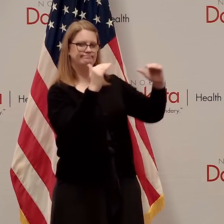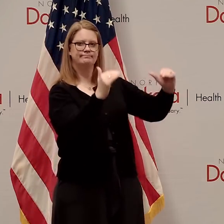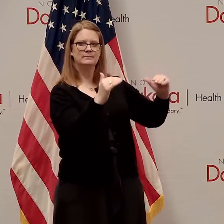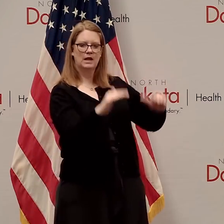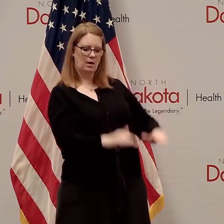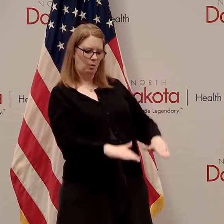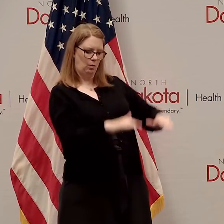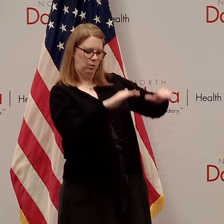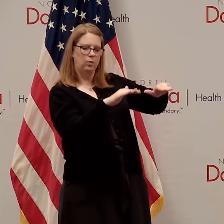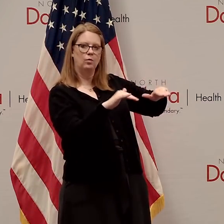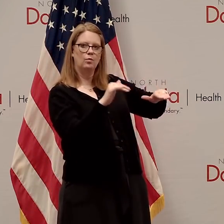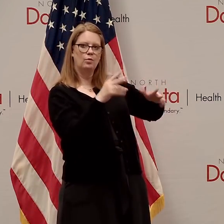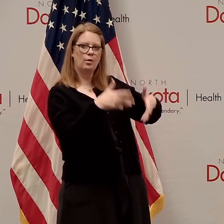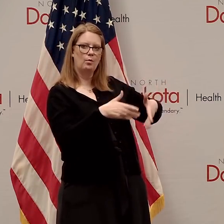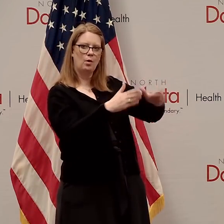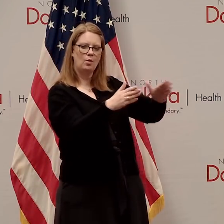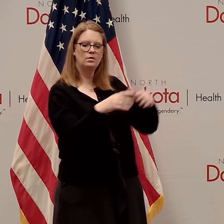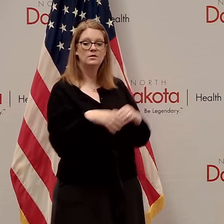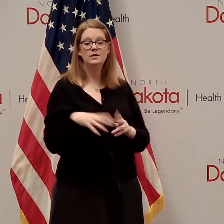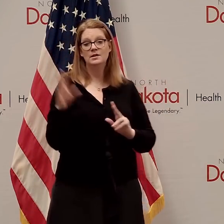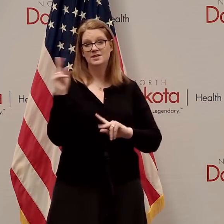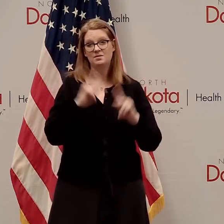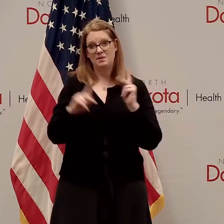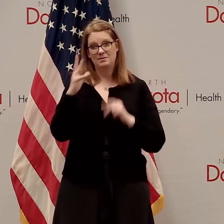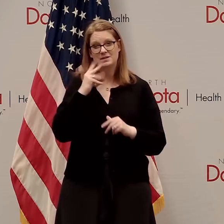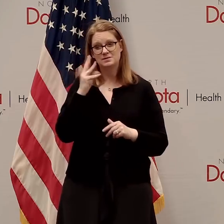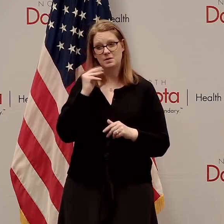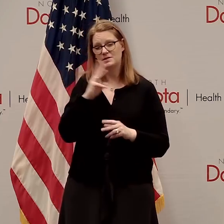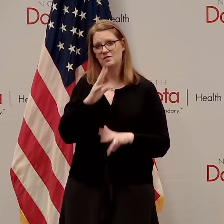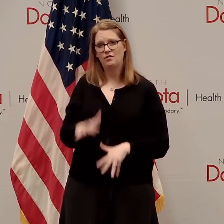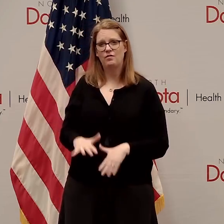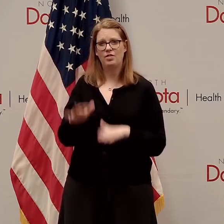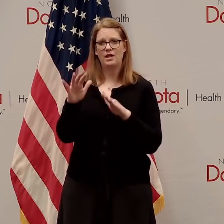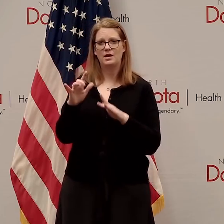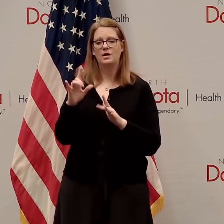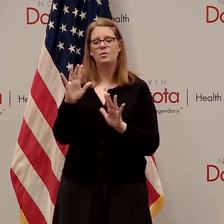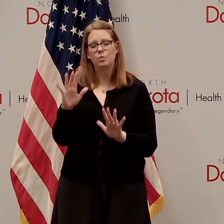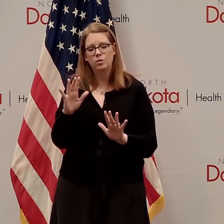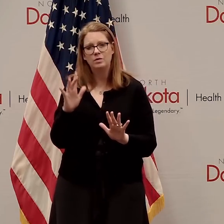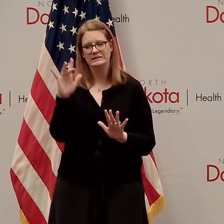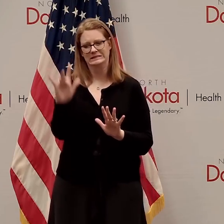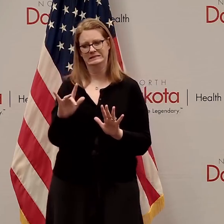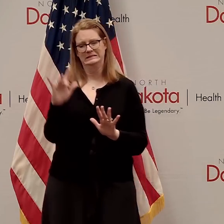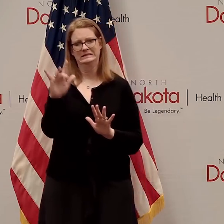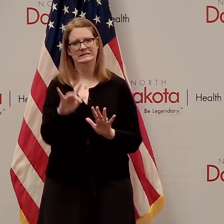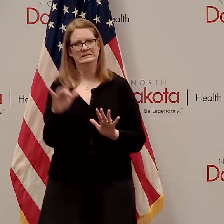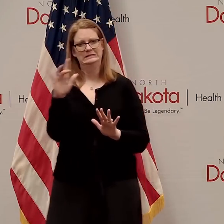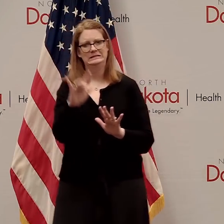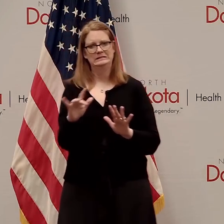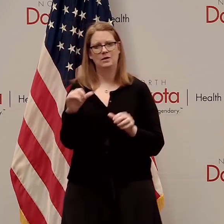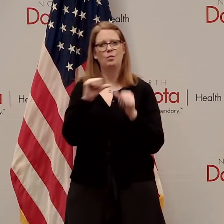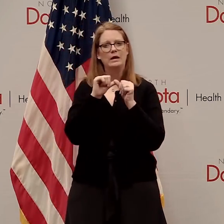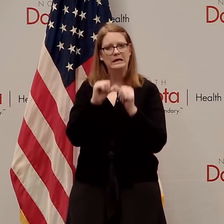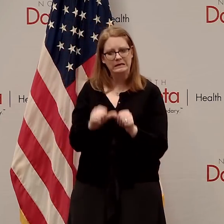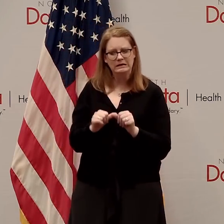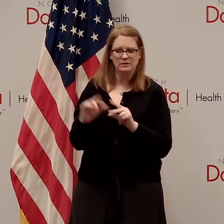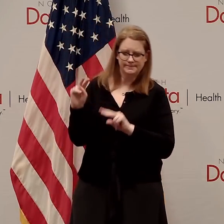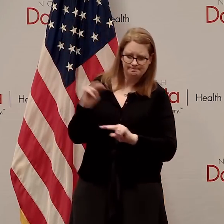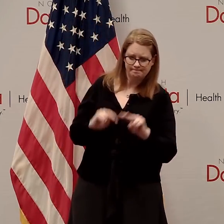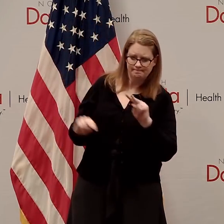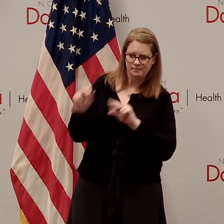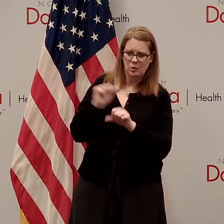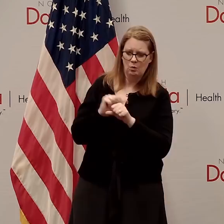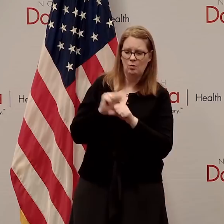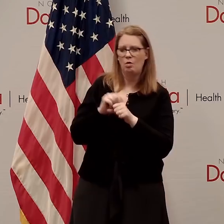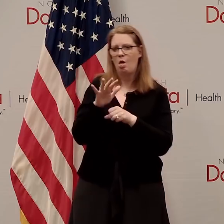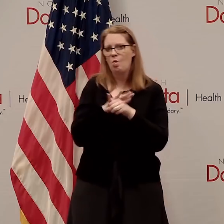to the citizens experiencing flooding during this already stressful time, please know that we're thinking of you, and we are continuing to work with our local